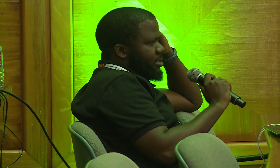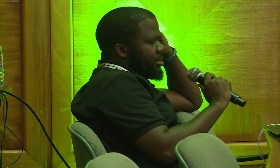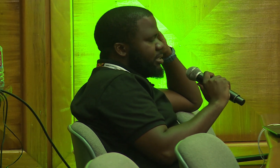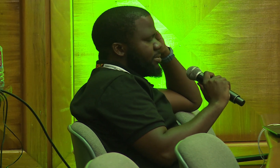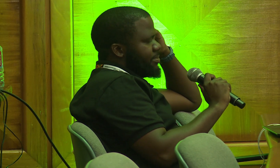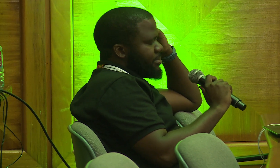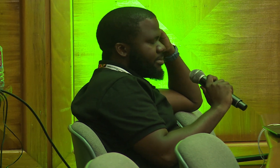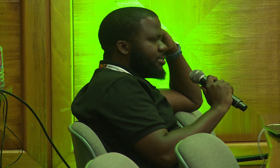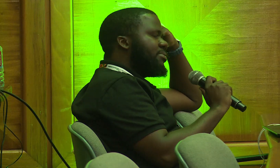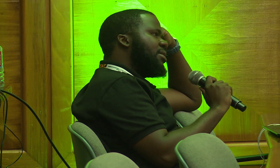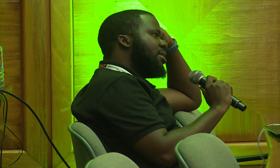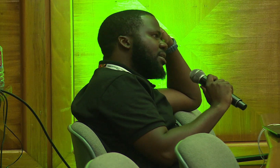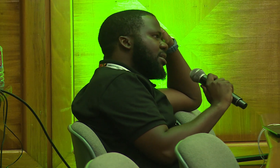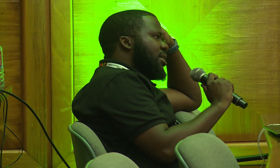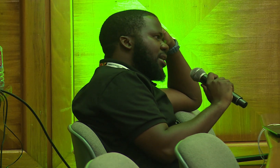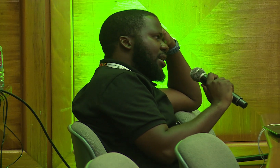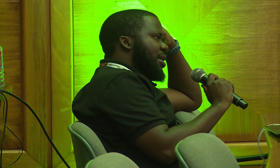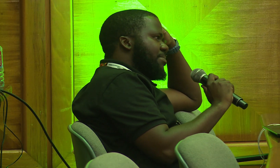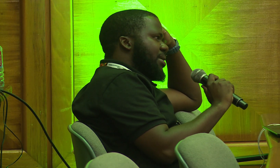diabetes,